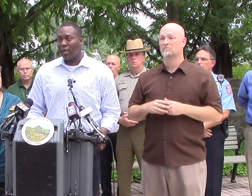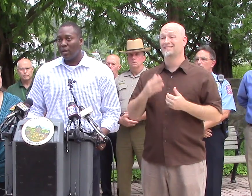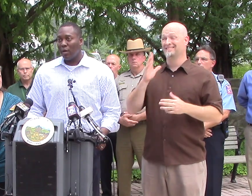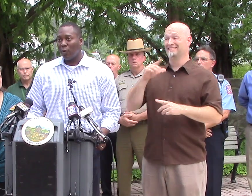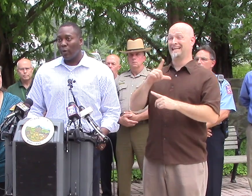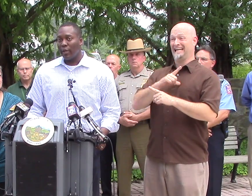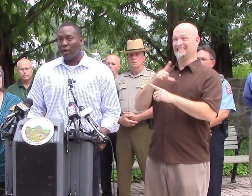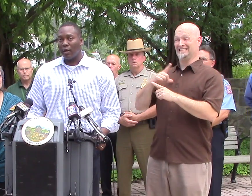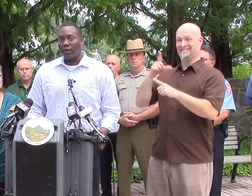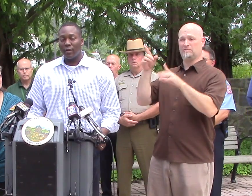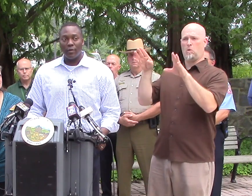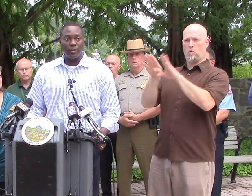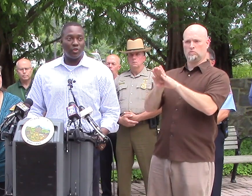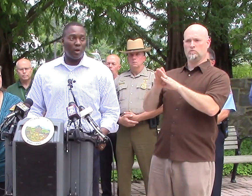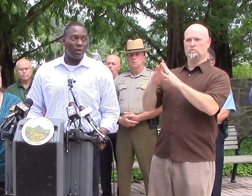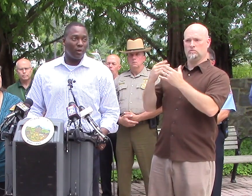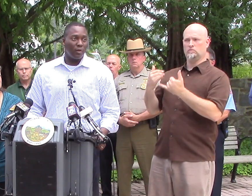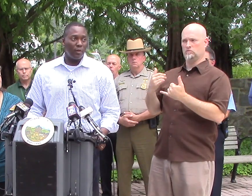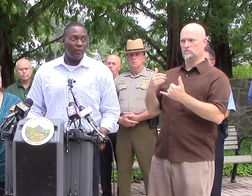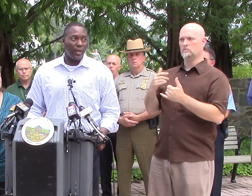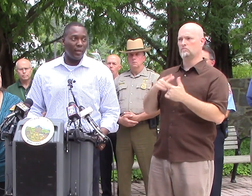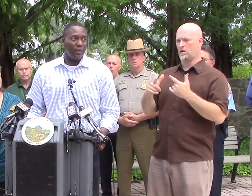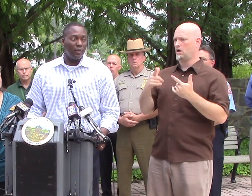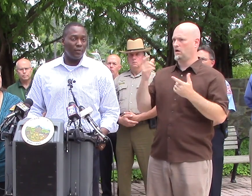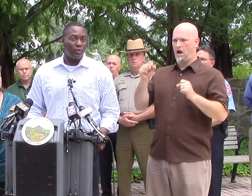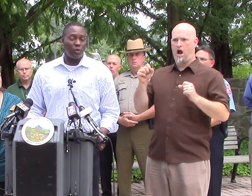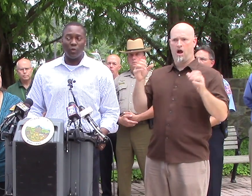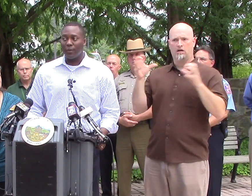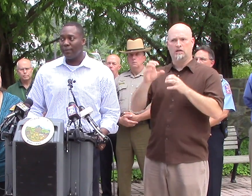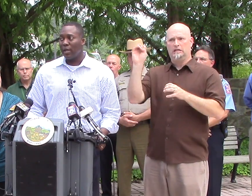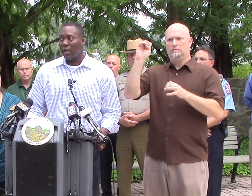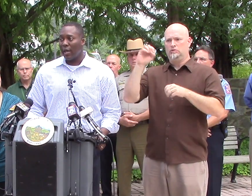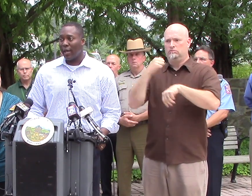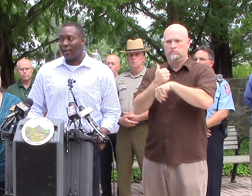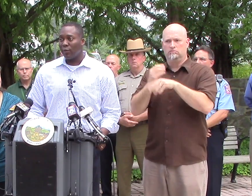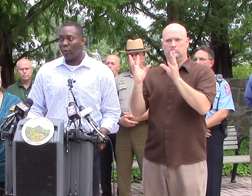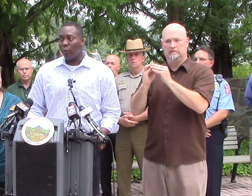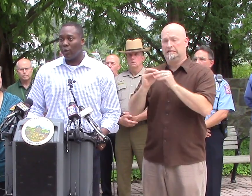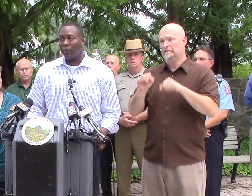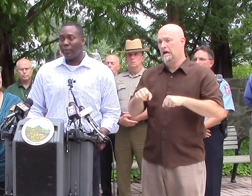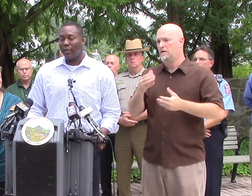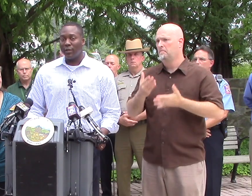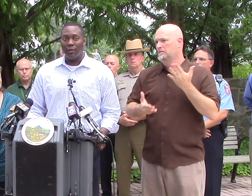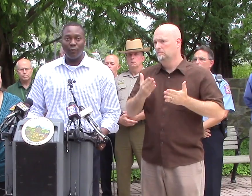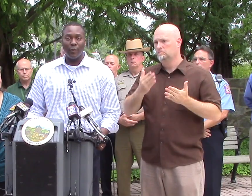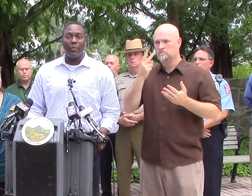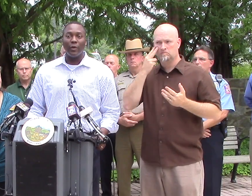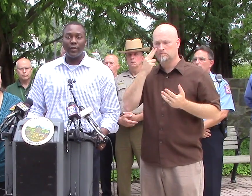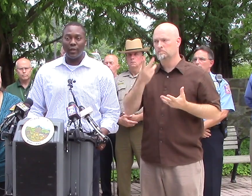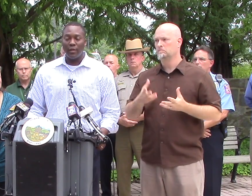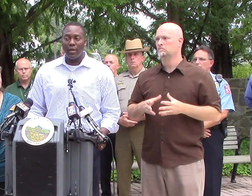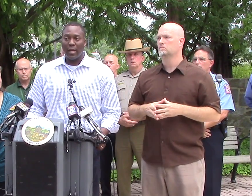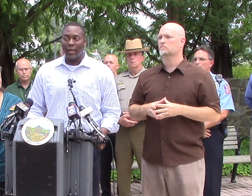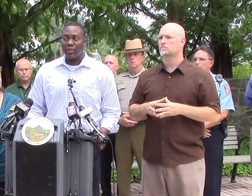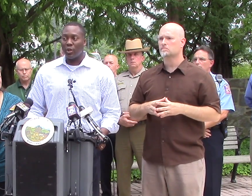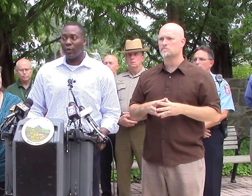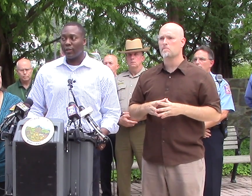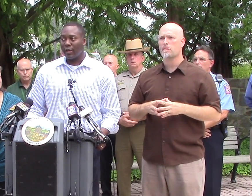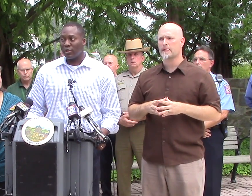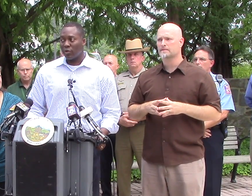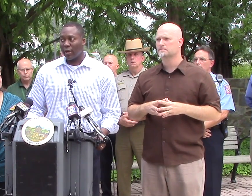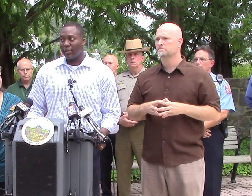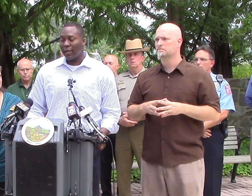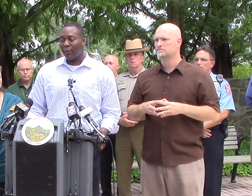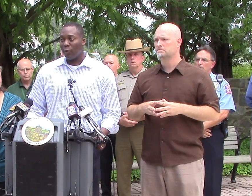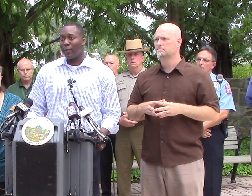of. We are stronger than the storm, and we will be rebuilding and showing